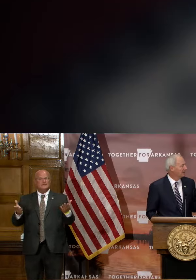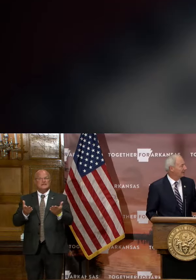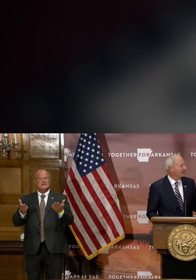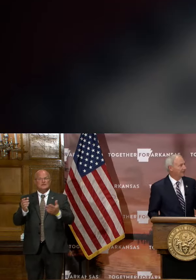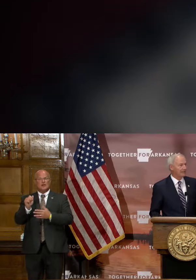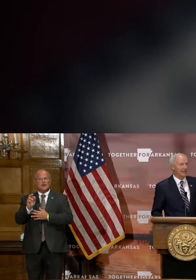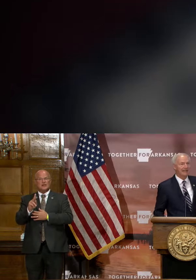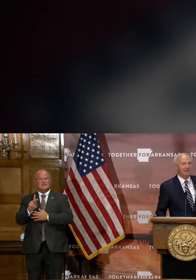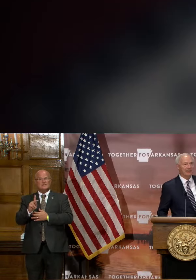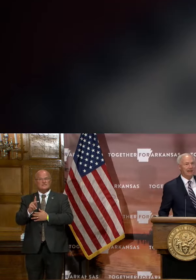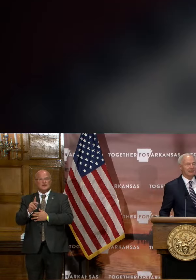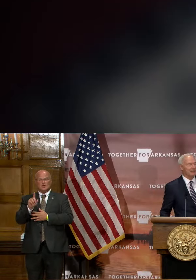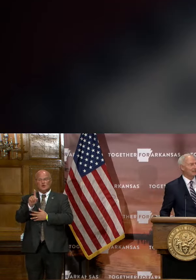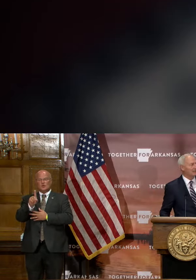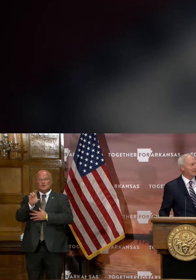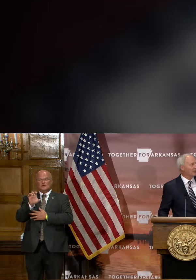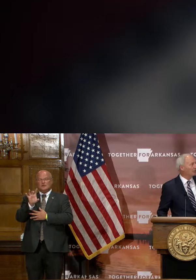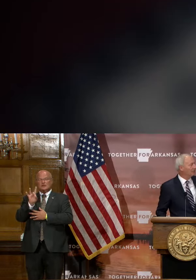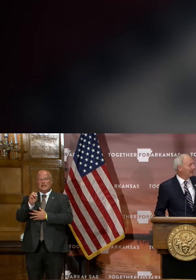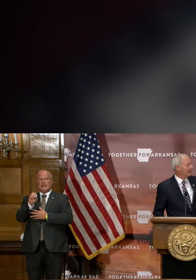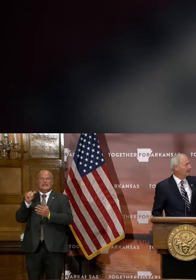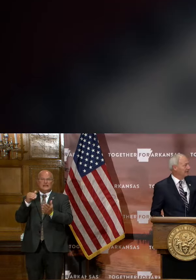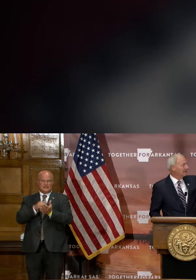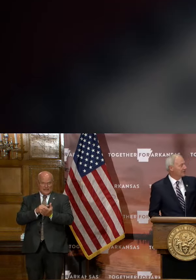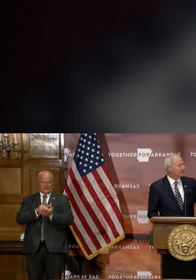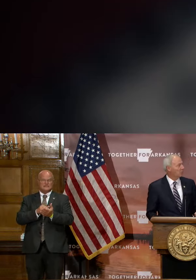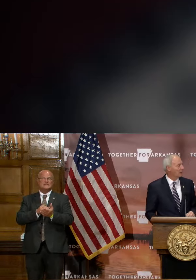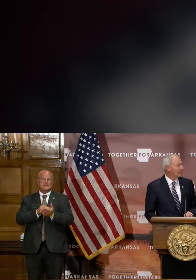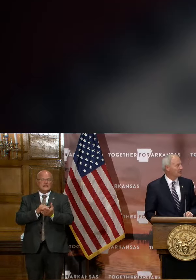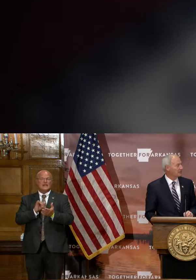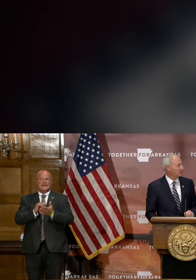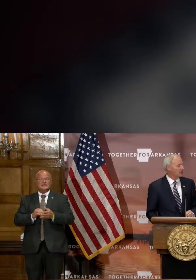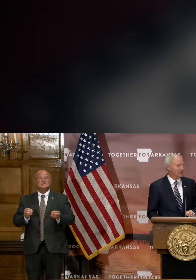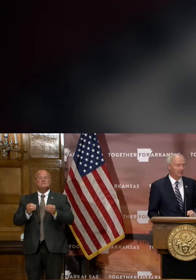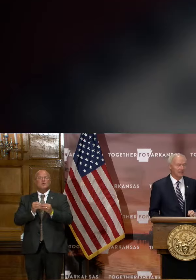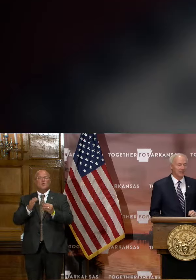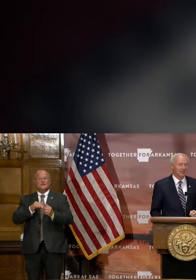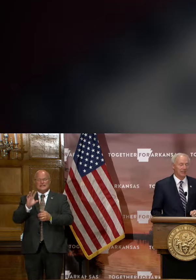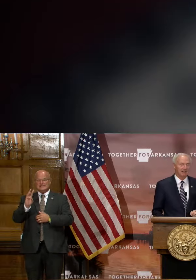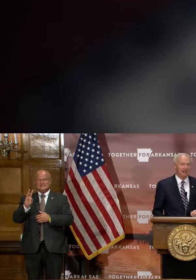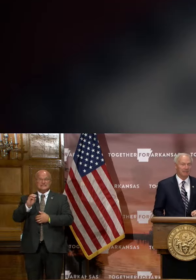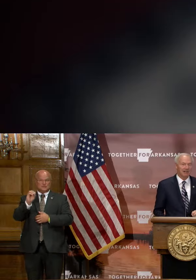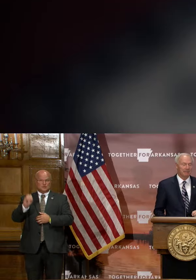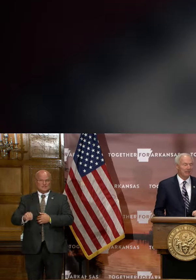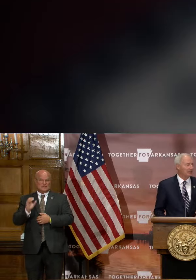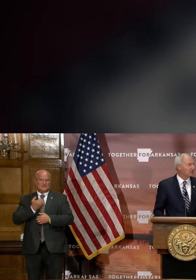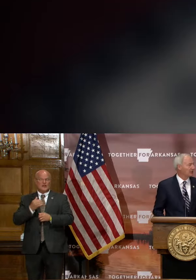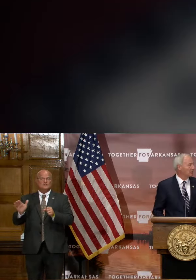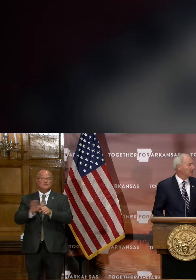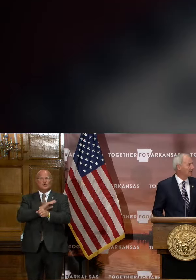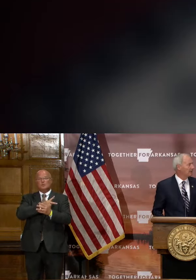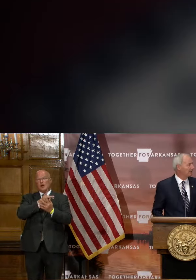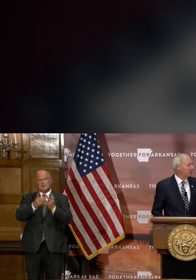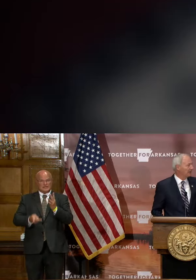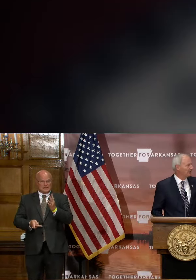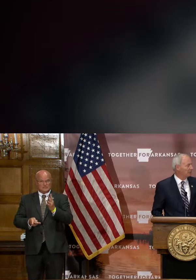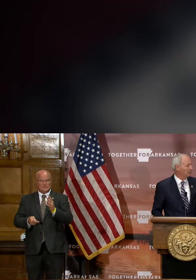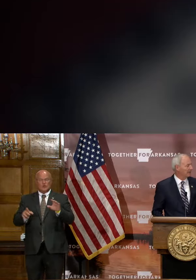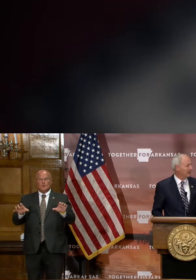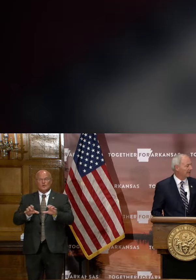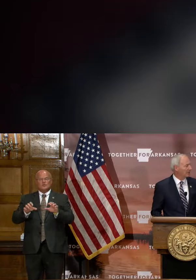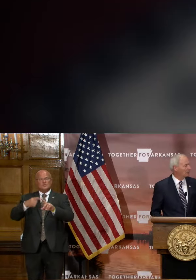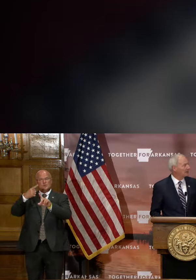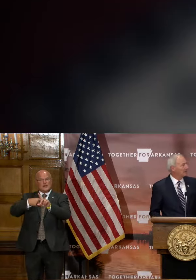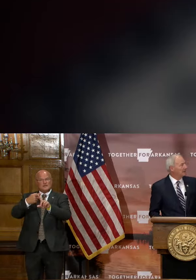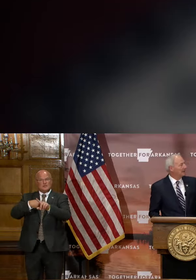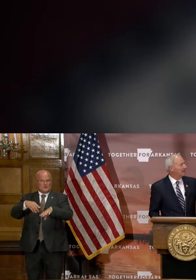is 180,000. So that is more than 6% of our population that we're doing every month if we